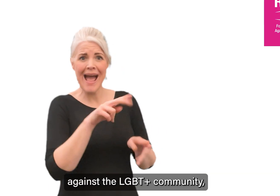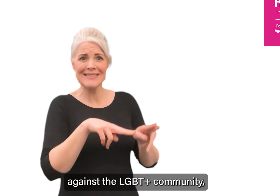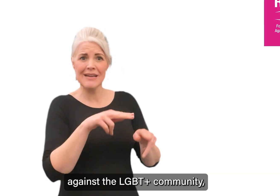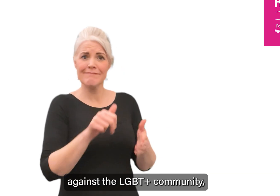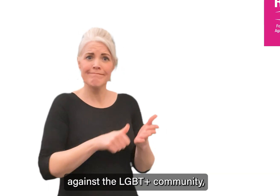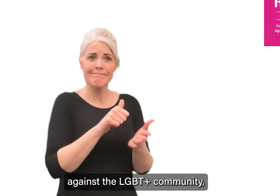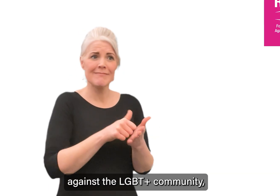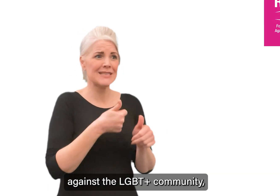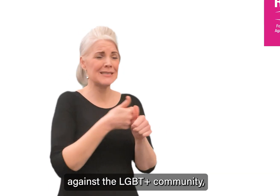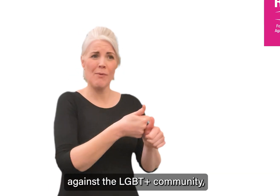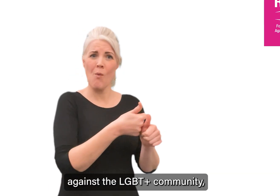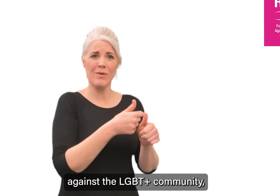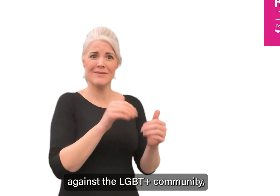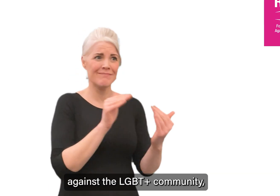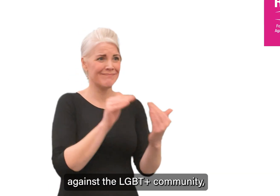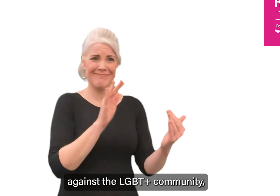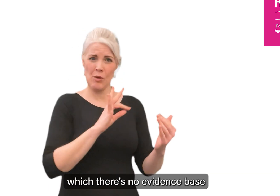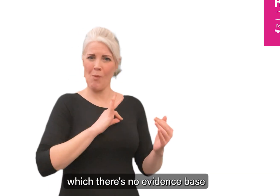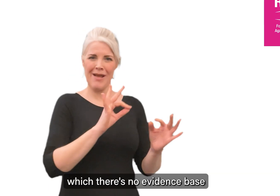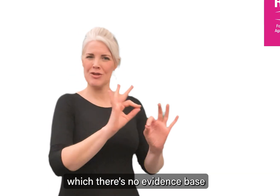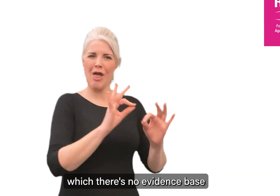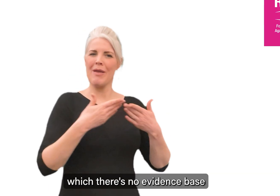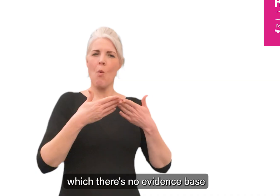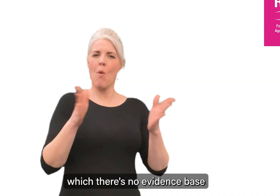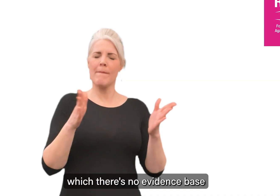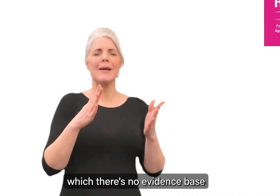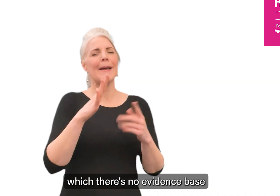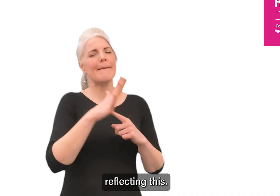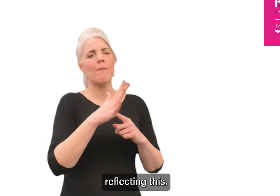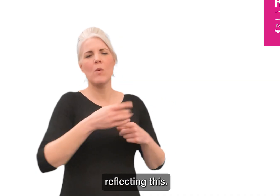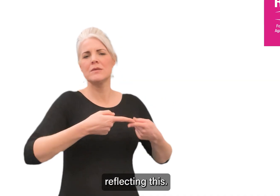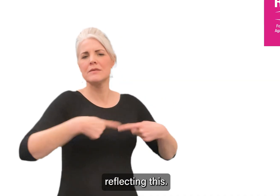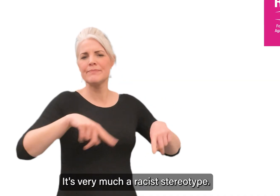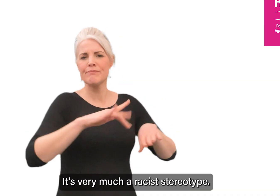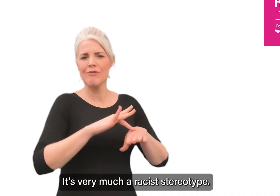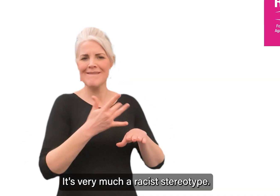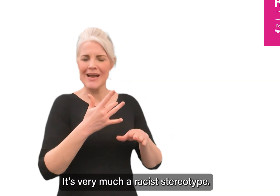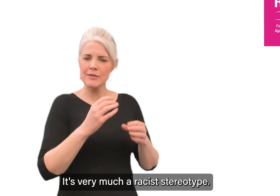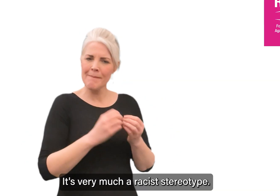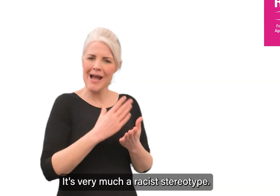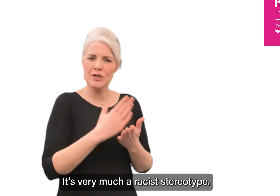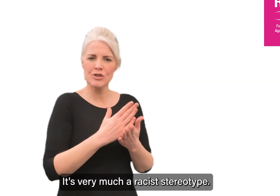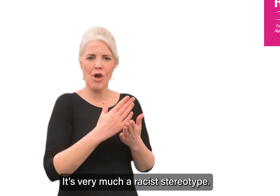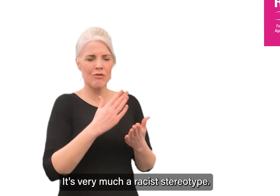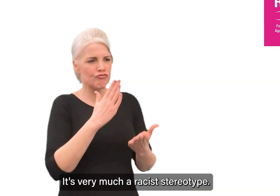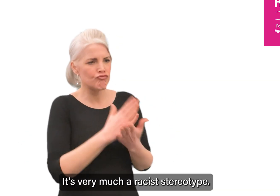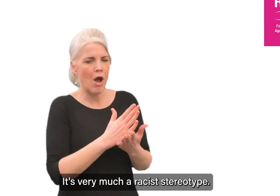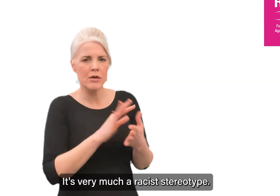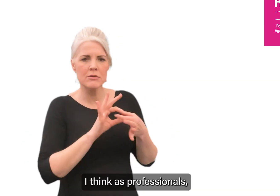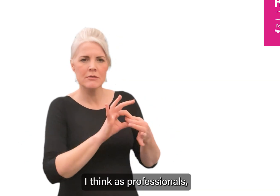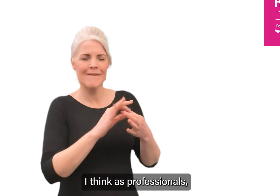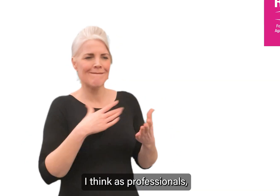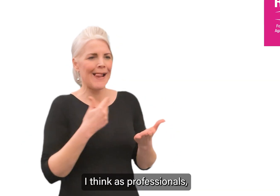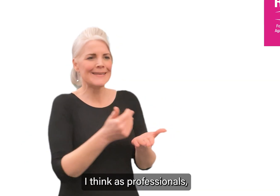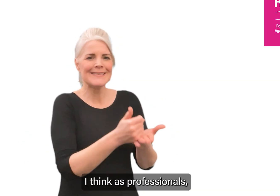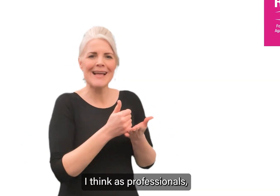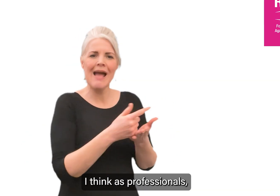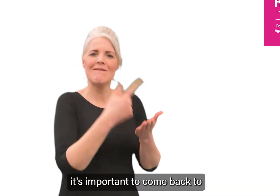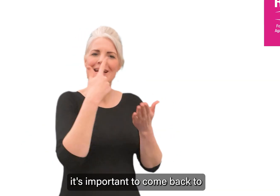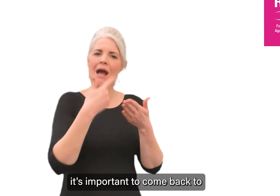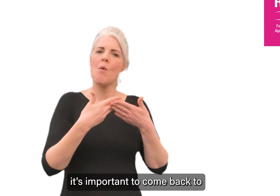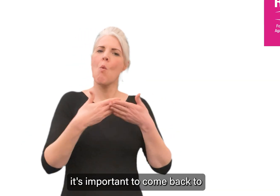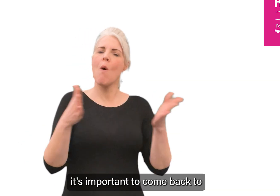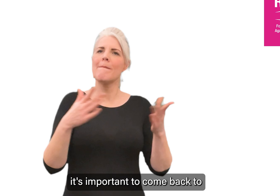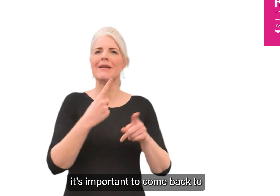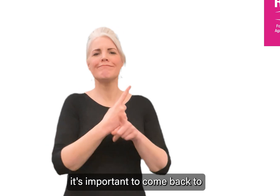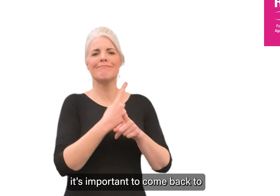abuse against the LGBT plus community, which there's no evidence base reflecting this. It's very much a racist stereotype. I think as professionals,